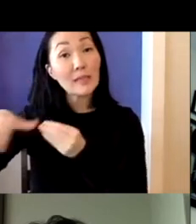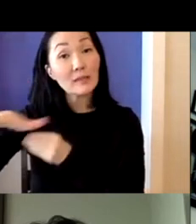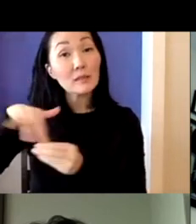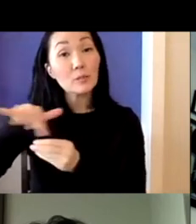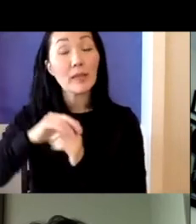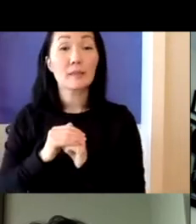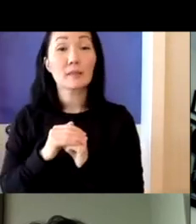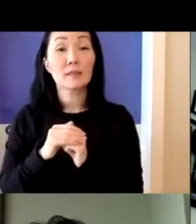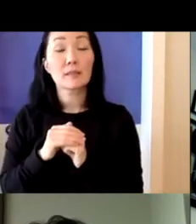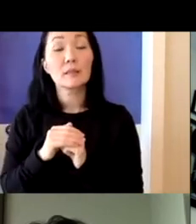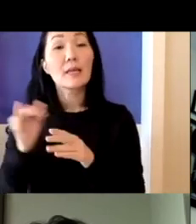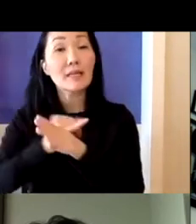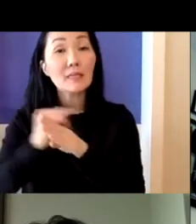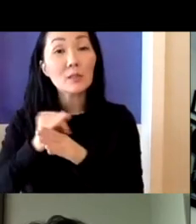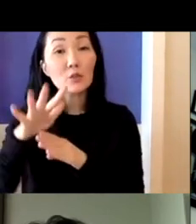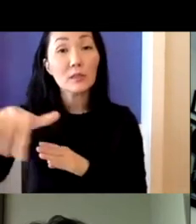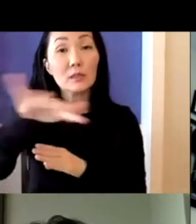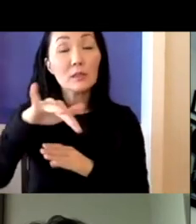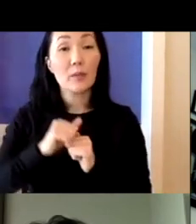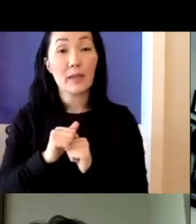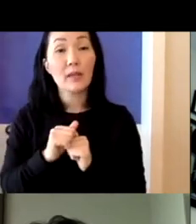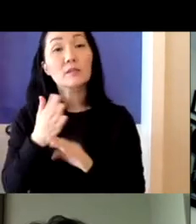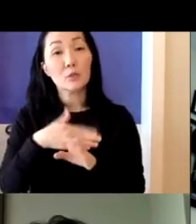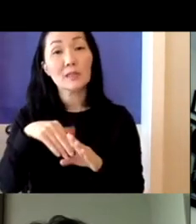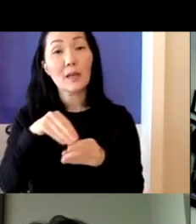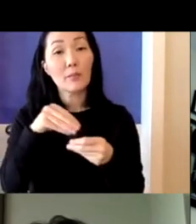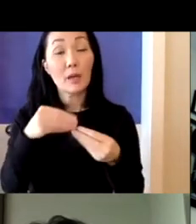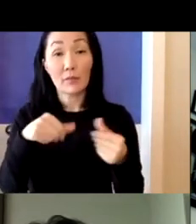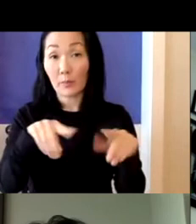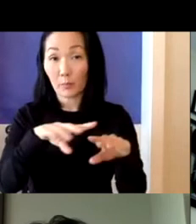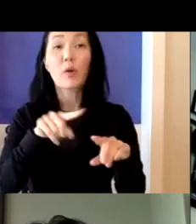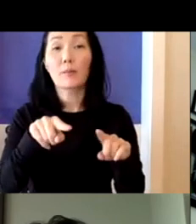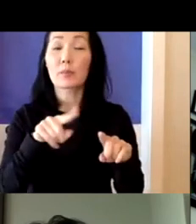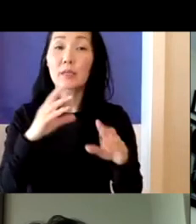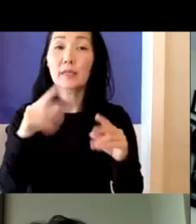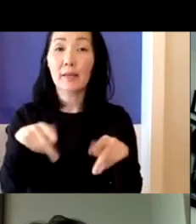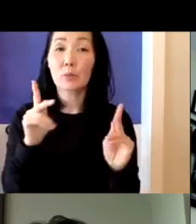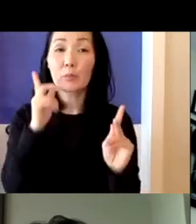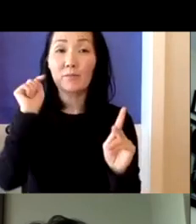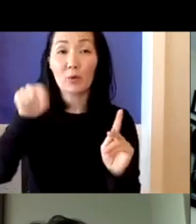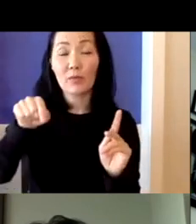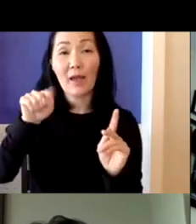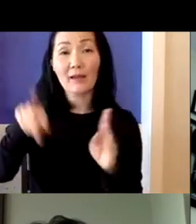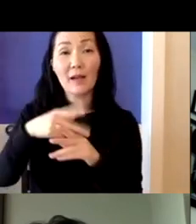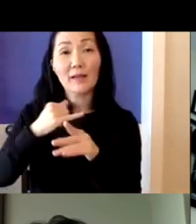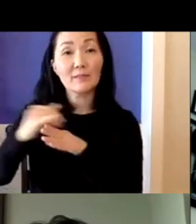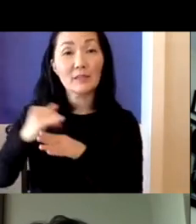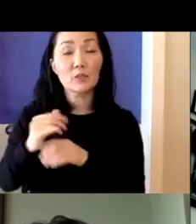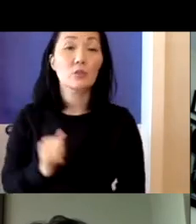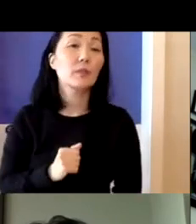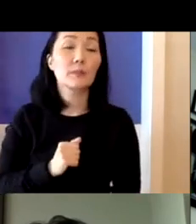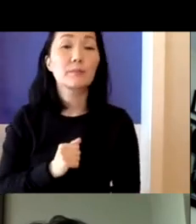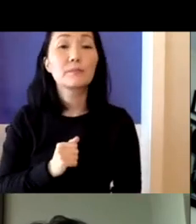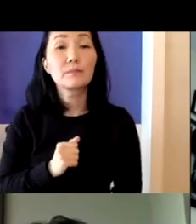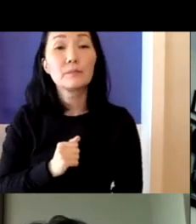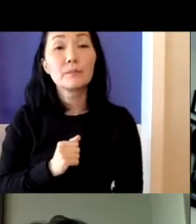industrial on some of the properties that are conducive for that. So we definitely want to be a part of the solution around,